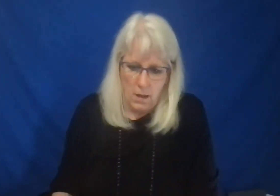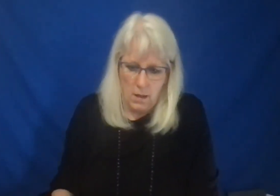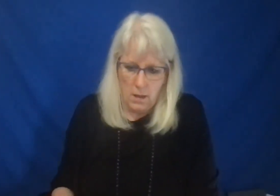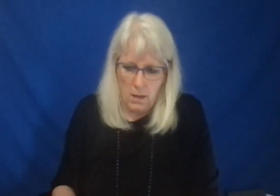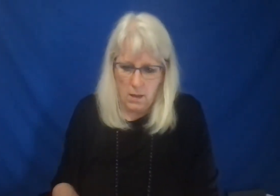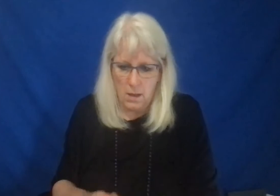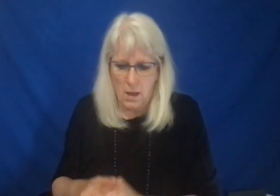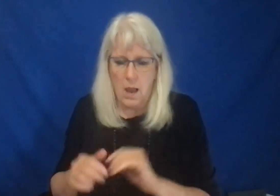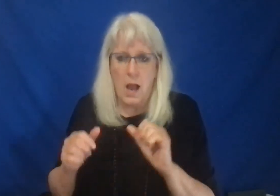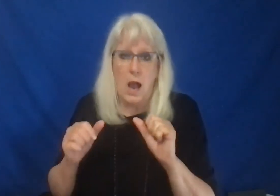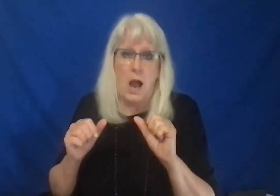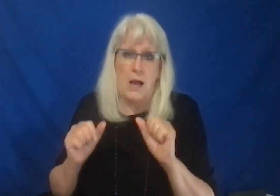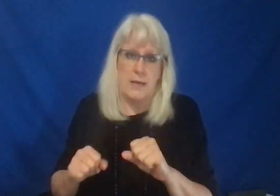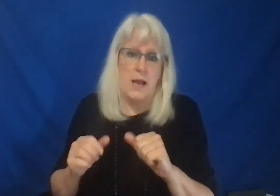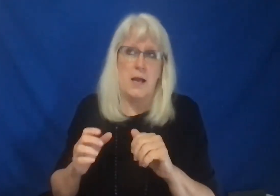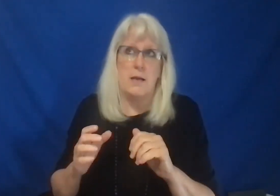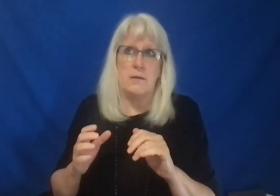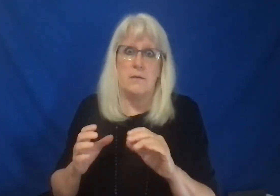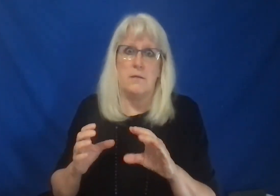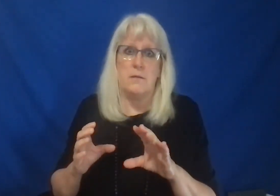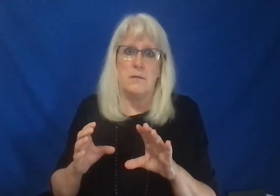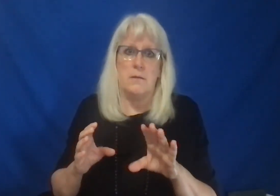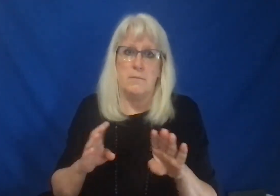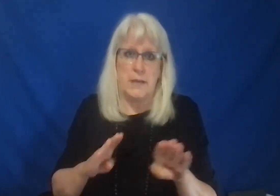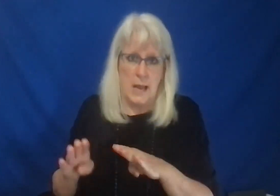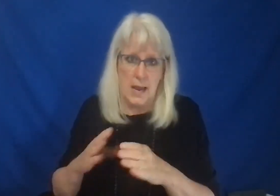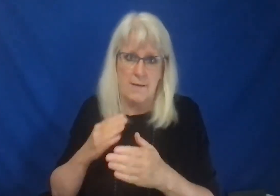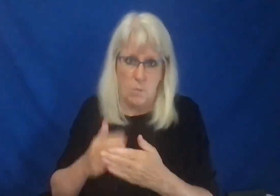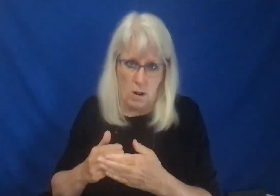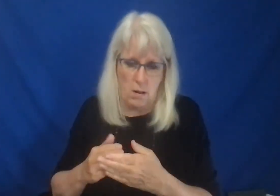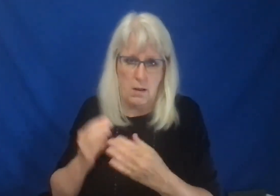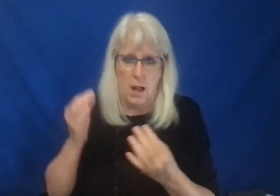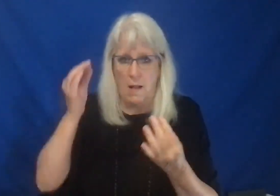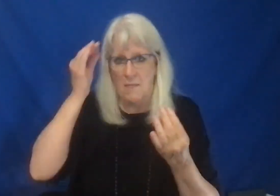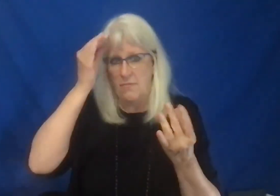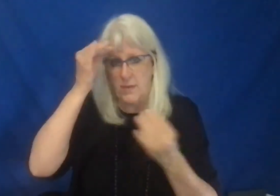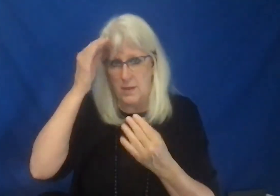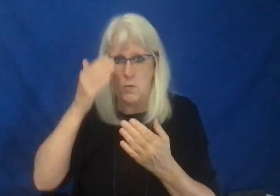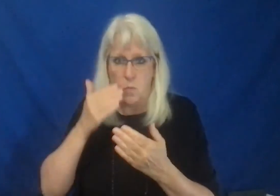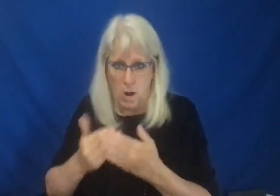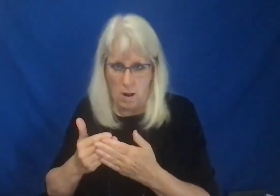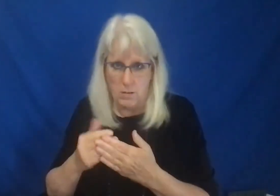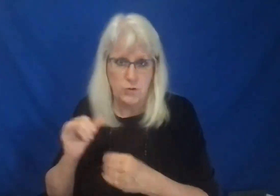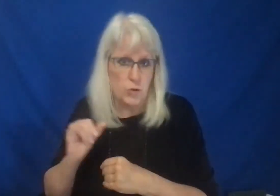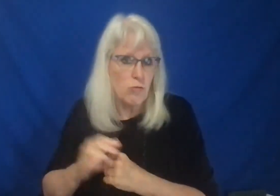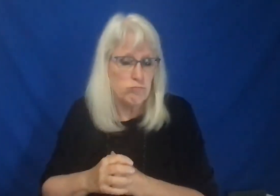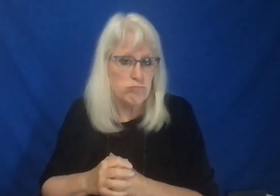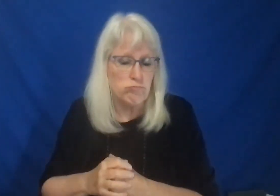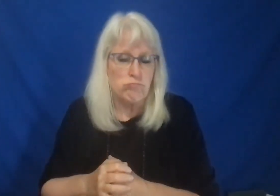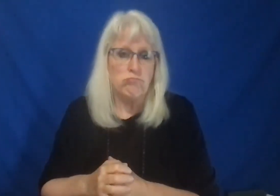act well, democratic in action, and I can think well too. That my thoughts can